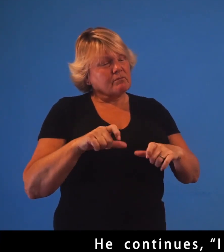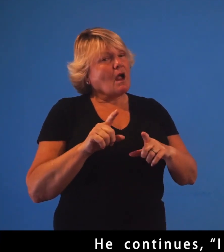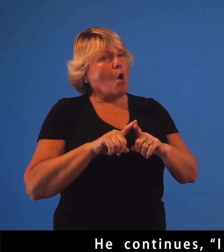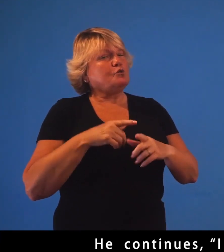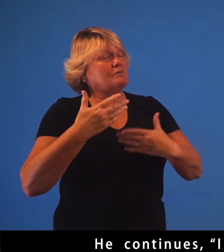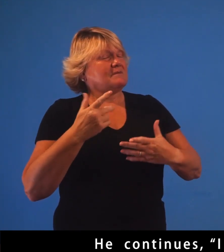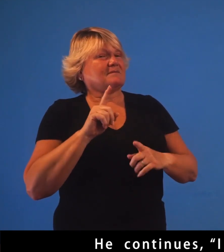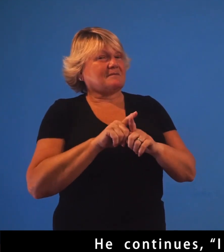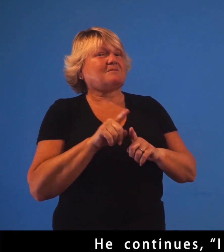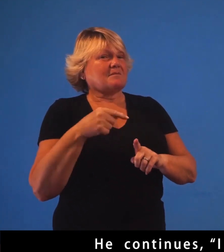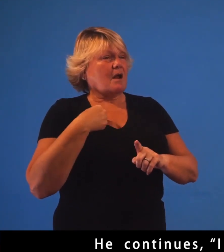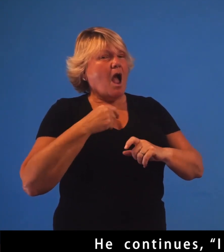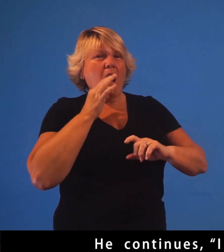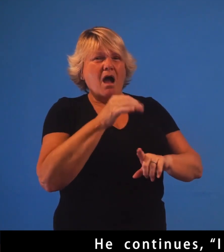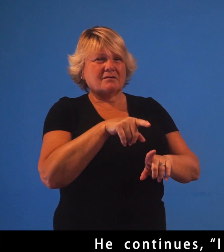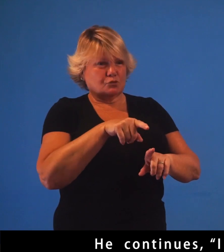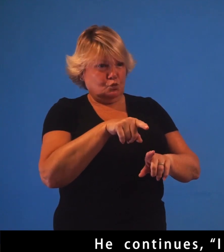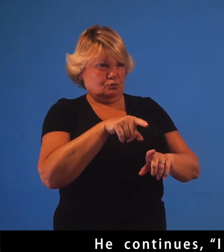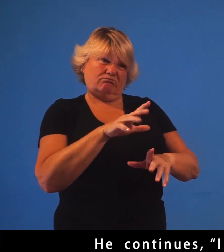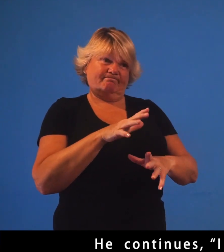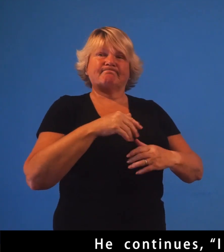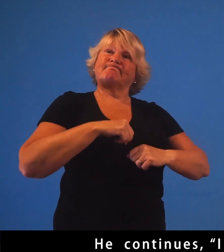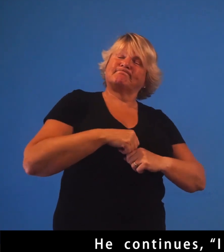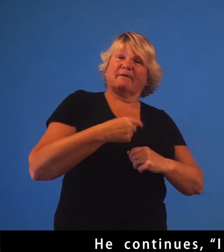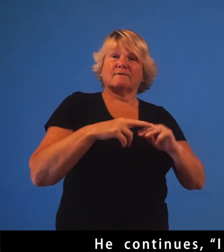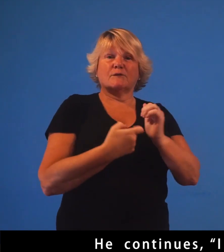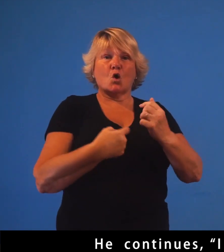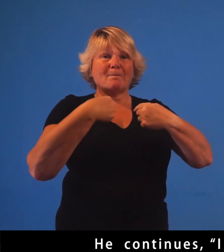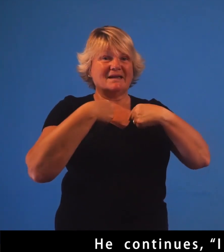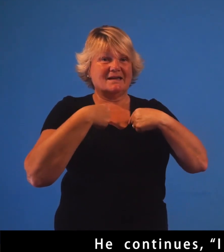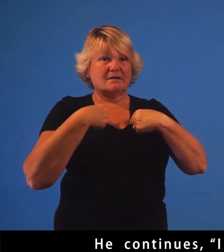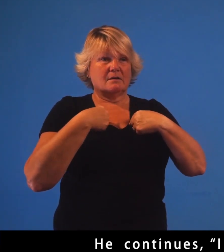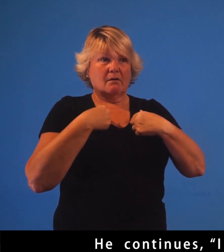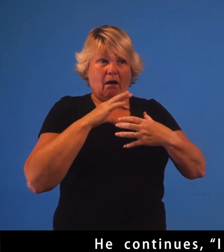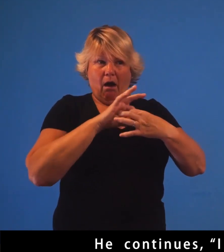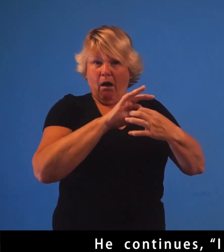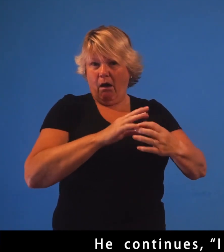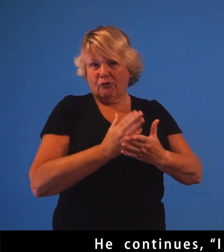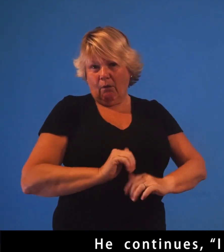He continues, "I asked him to pose for me, and we got on very well.